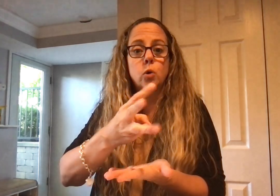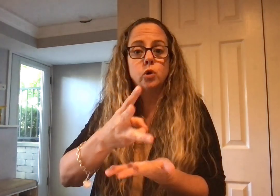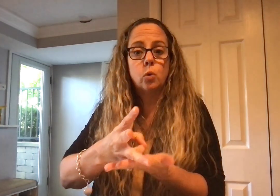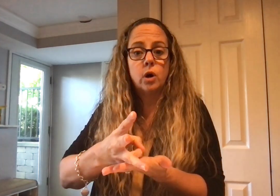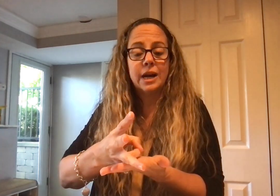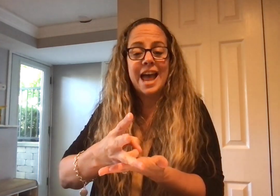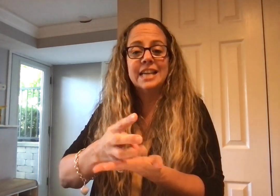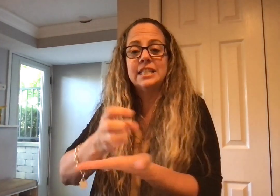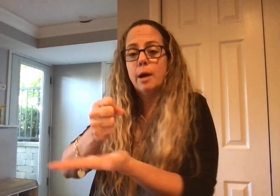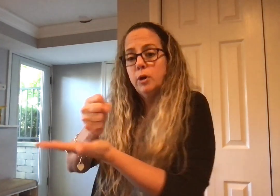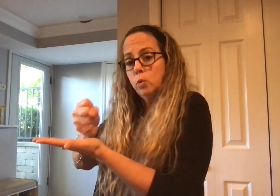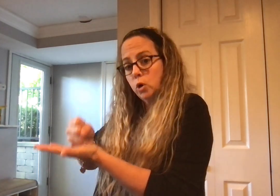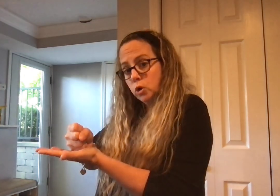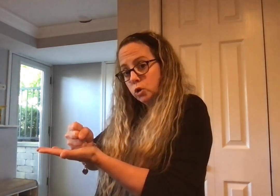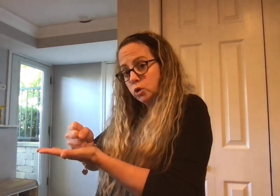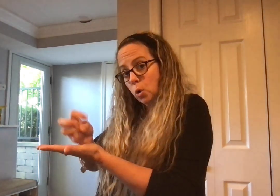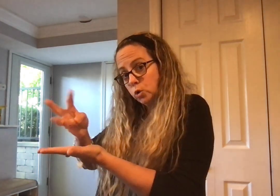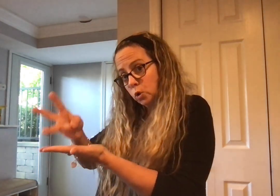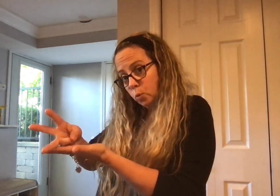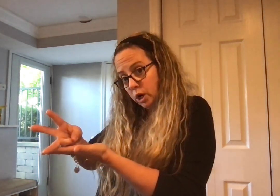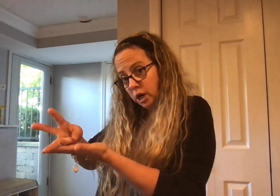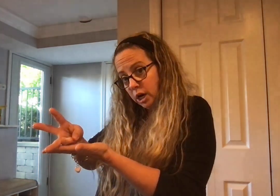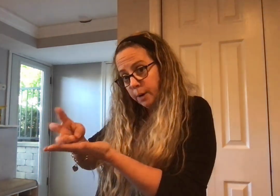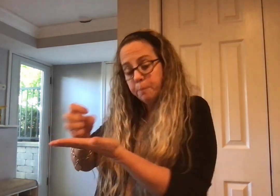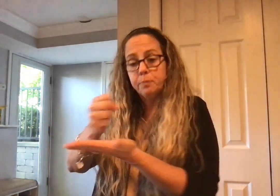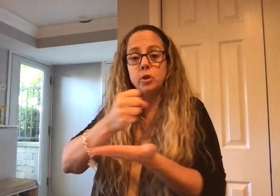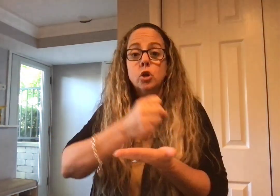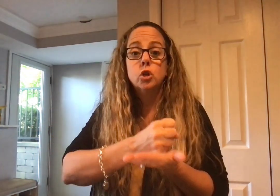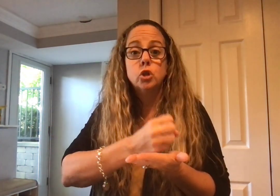social work, SW, social work.